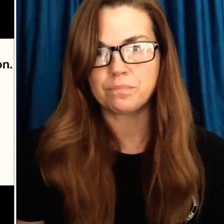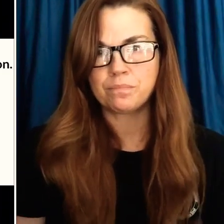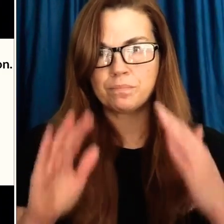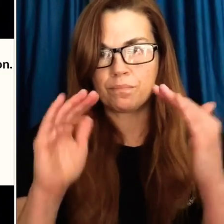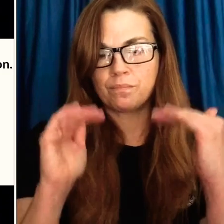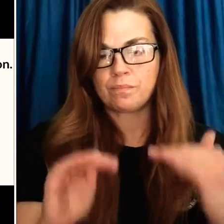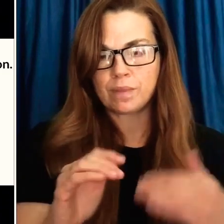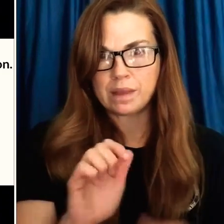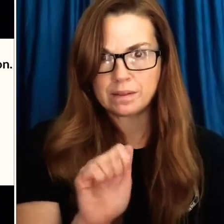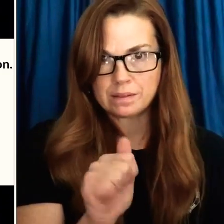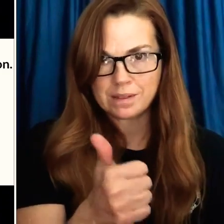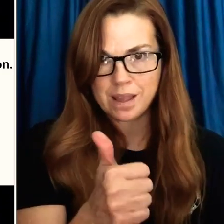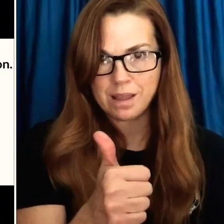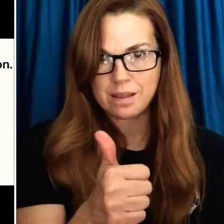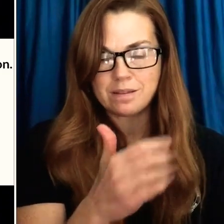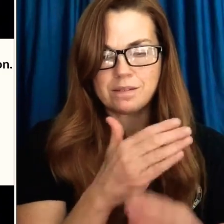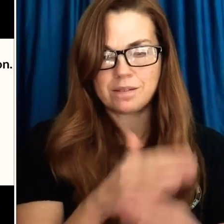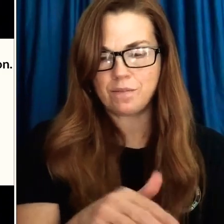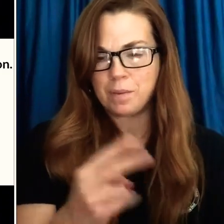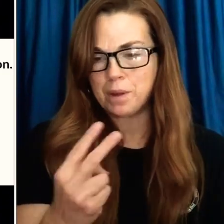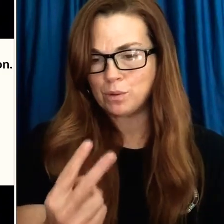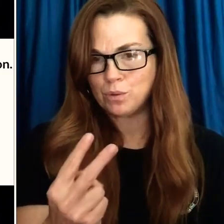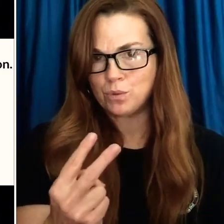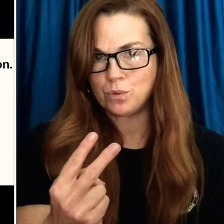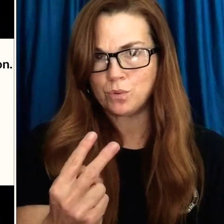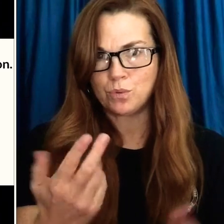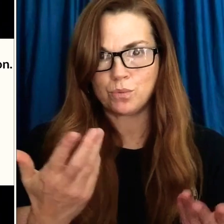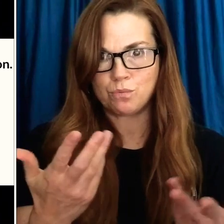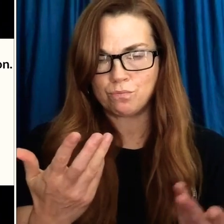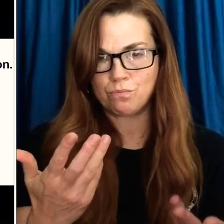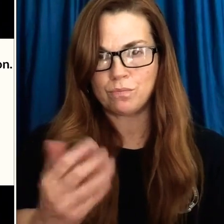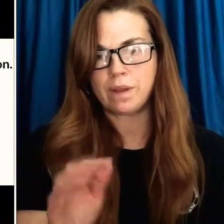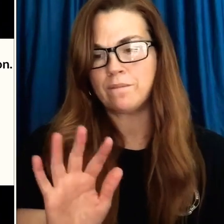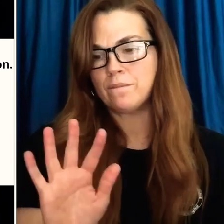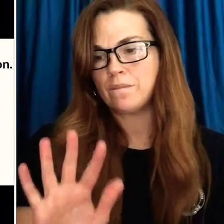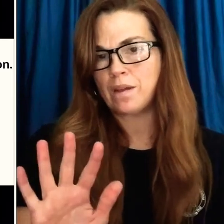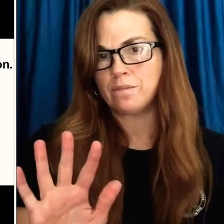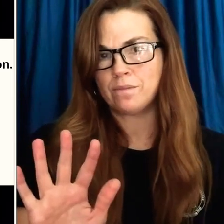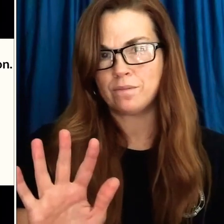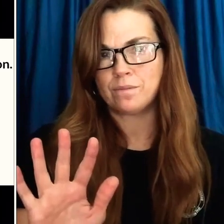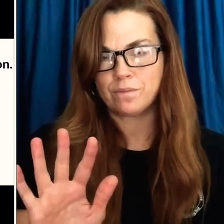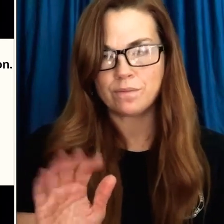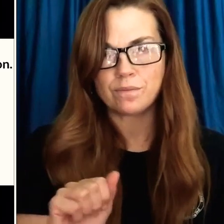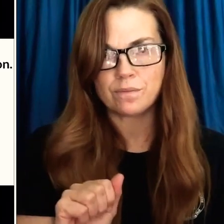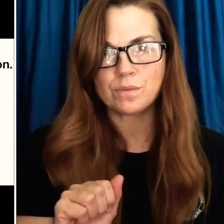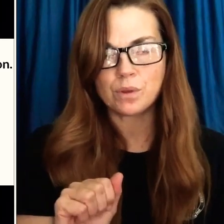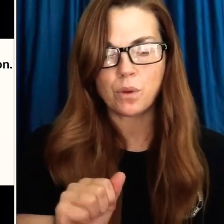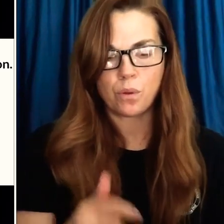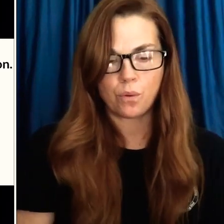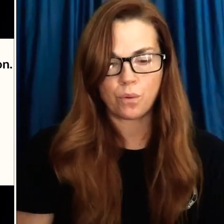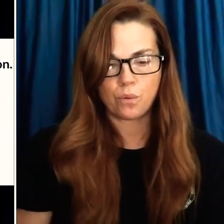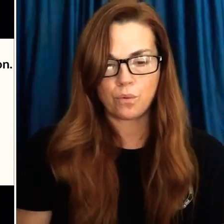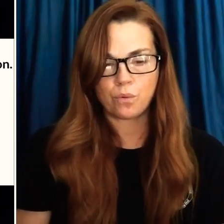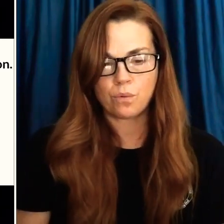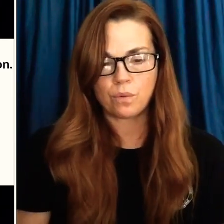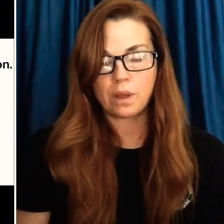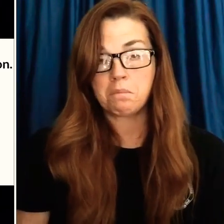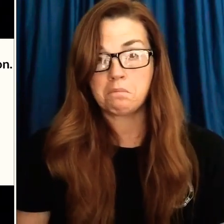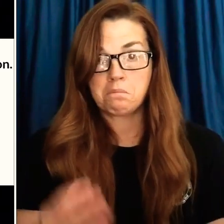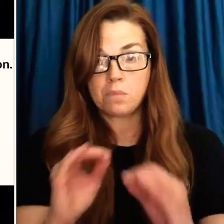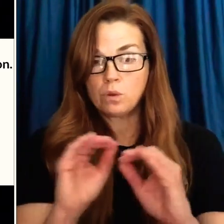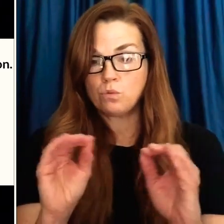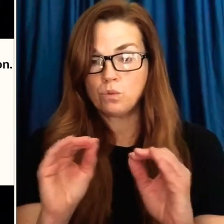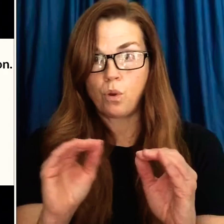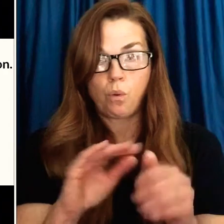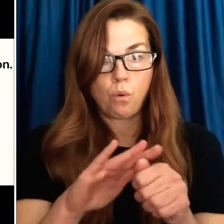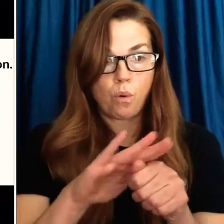1. And then what is 10 divided by 2? And 10 divided by 2 is 5. Since there is